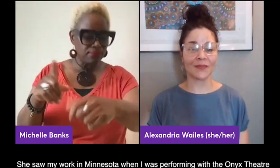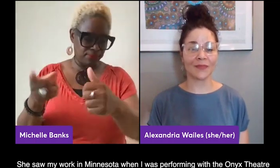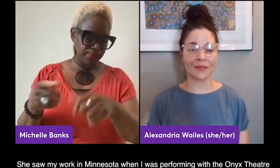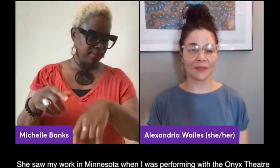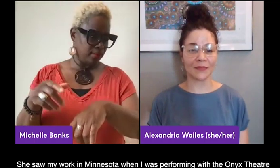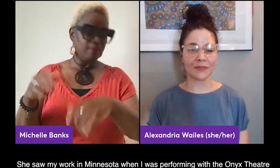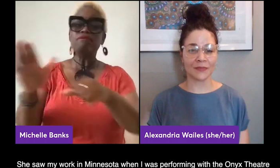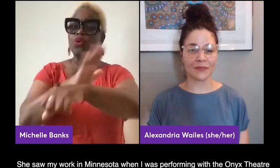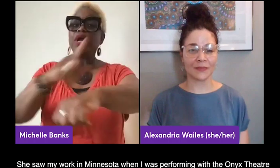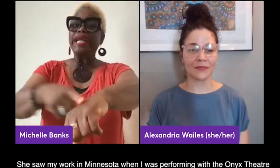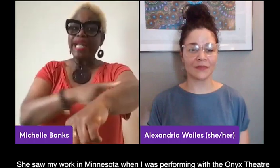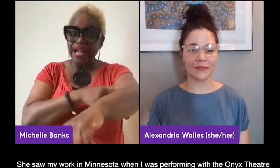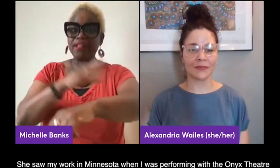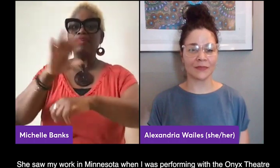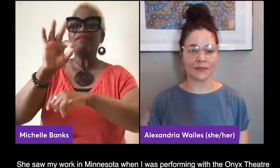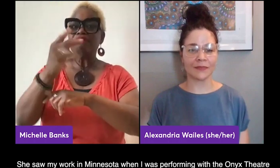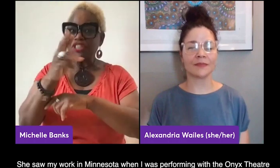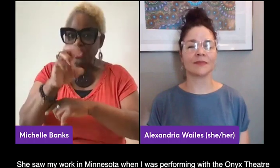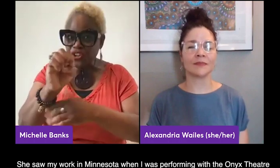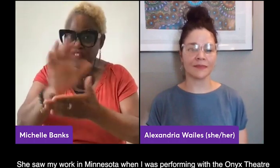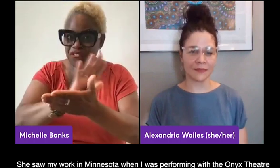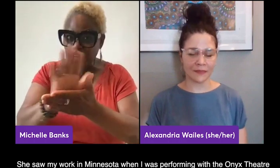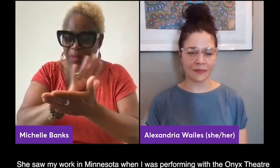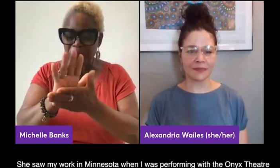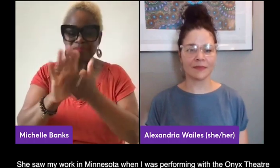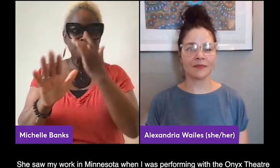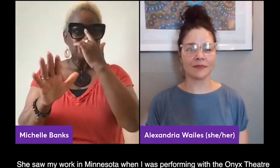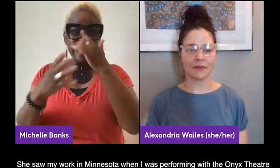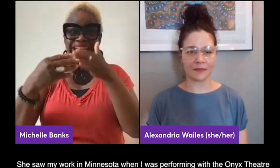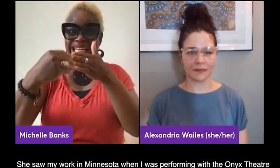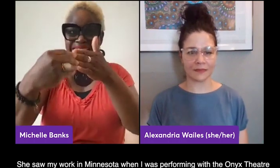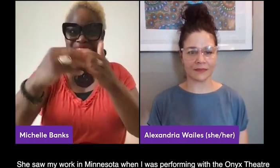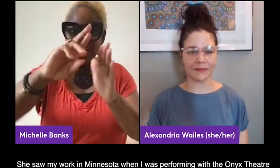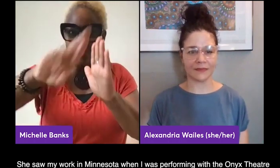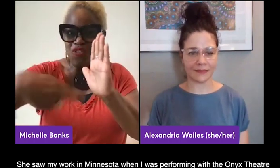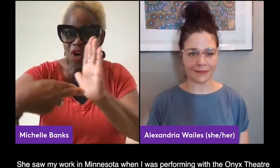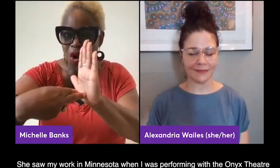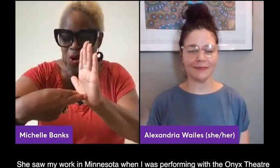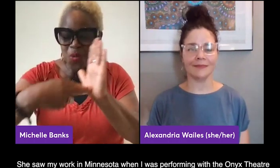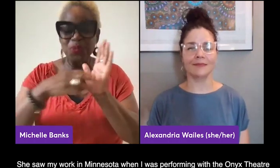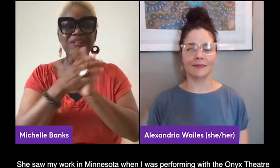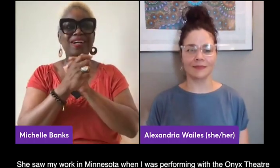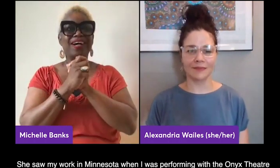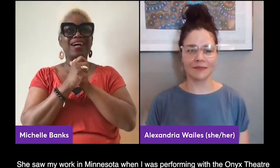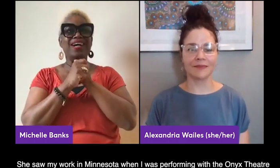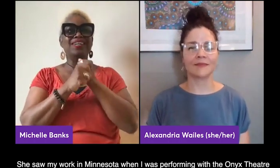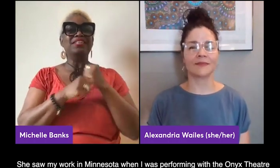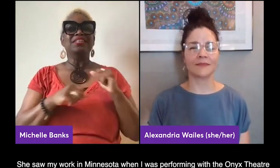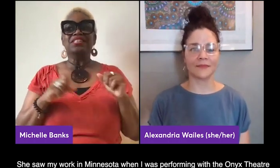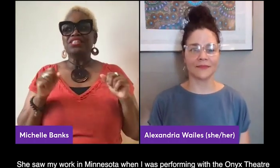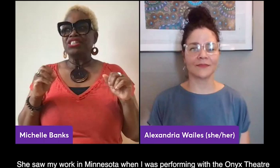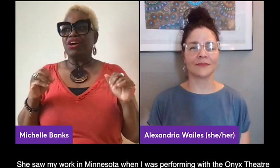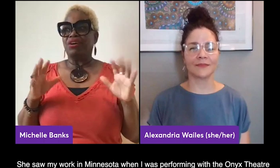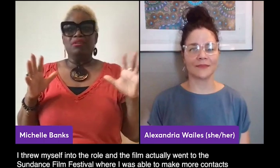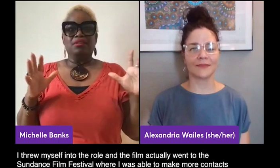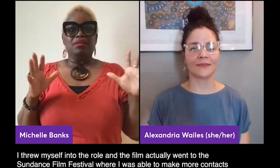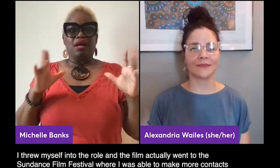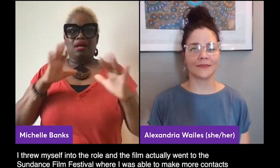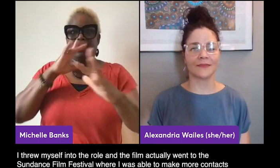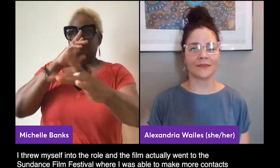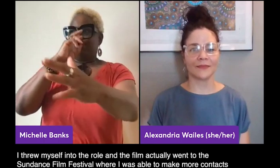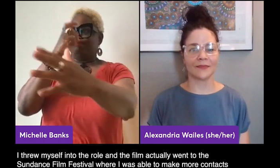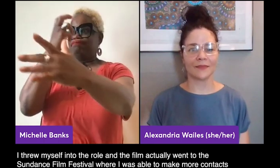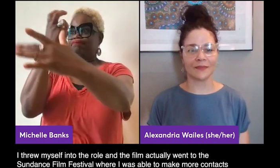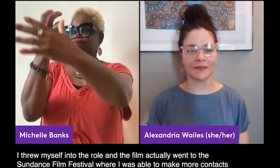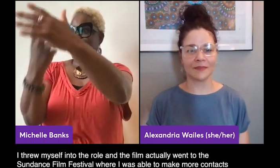And that was my first full-length feature film in which I had a leading role. I threw